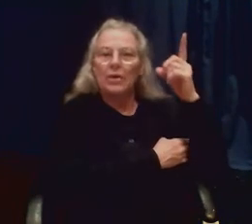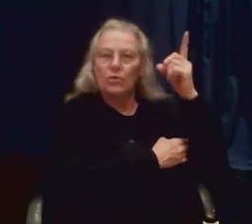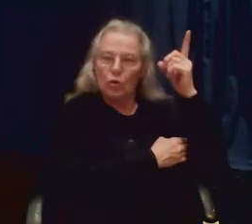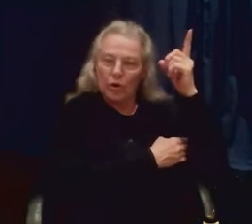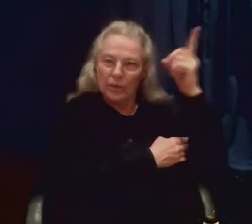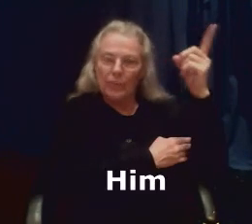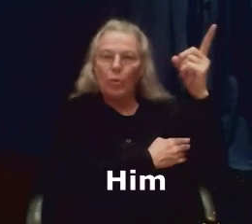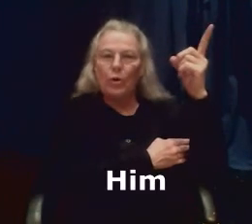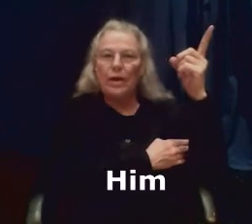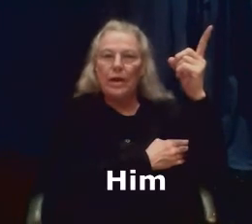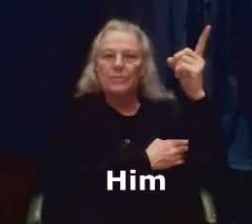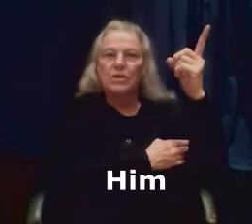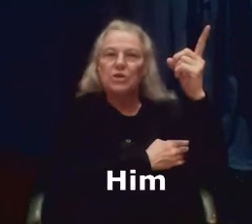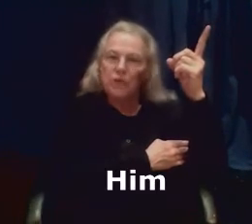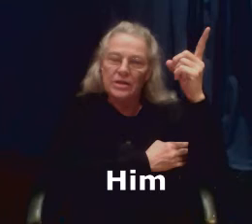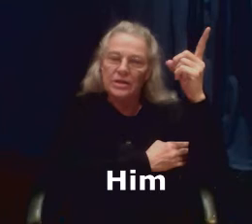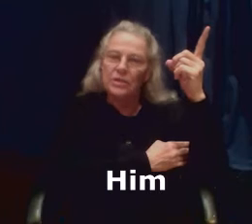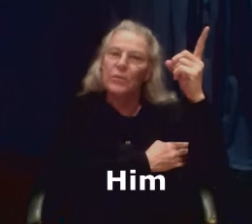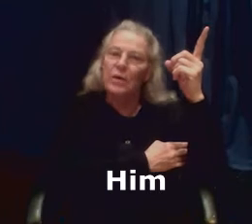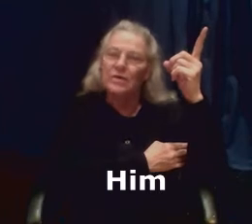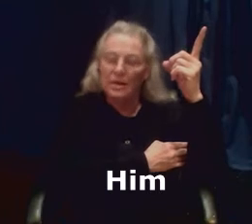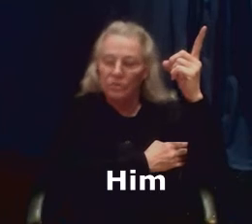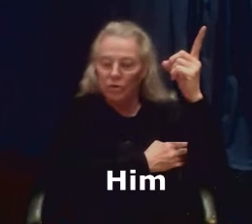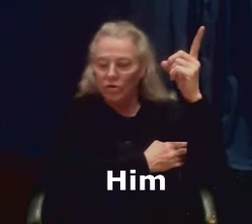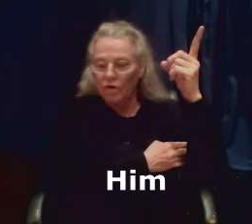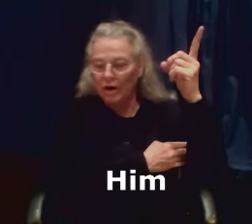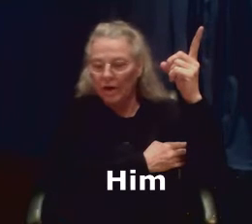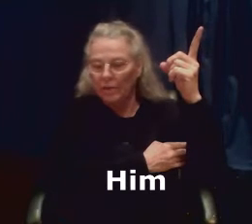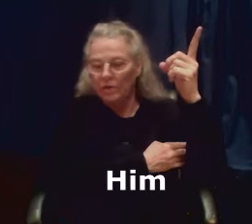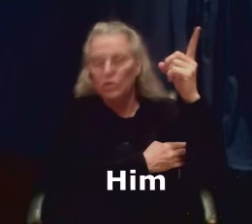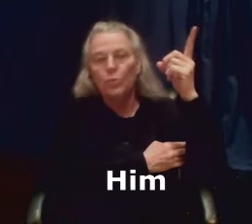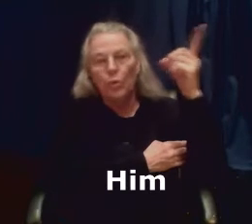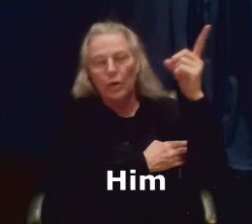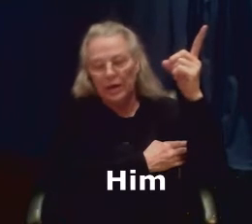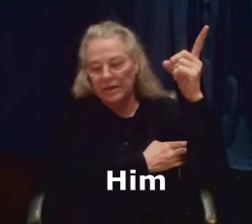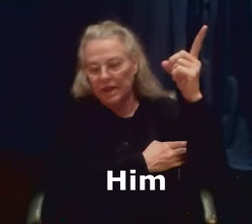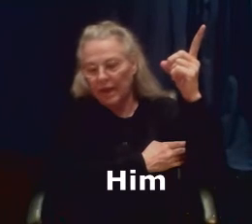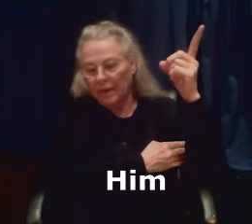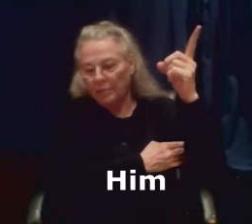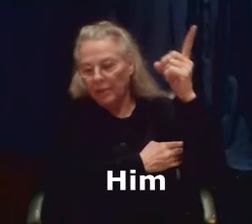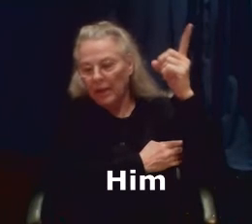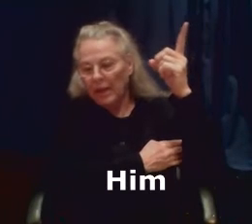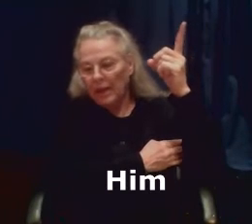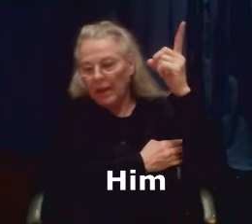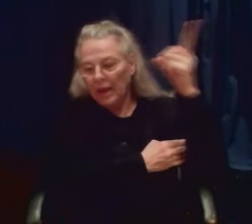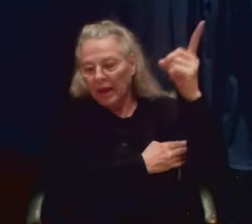and you're going to be pointing up to Jesus because that's who you're talking about. You're pointing to him. Him.